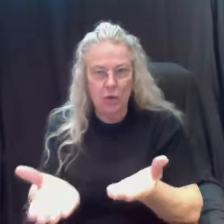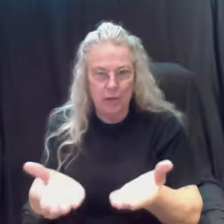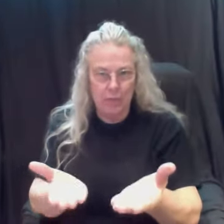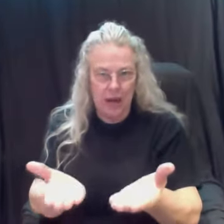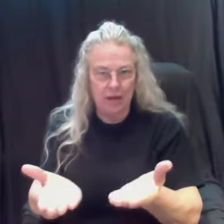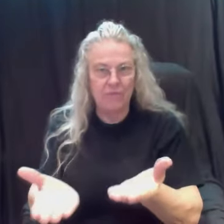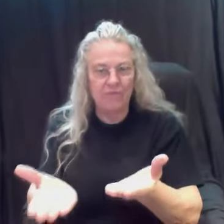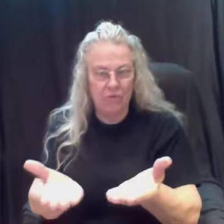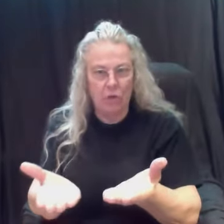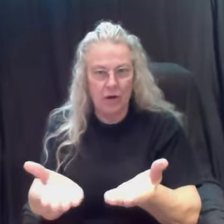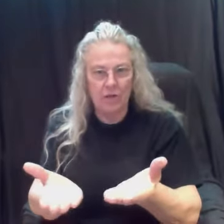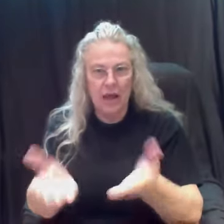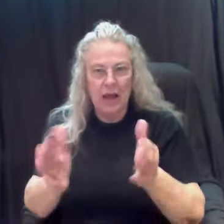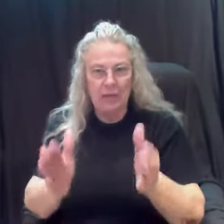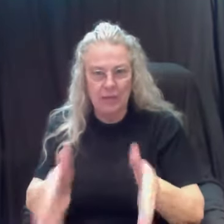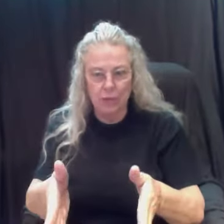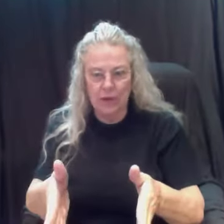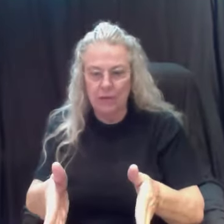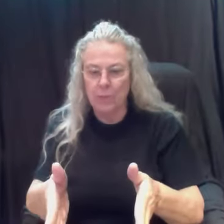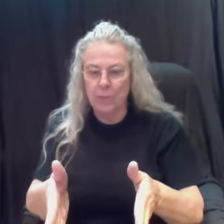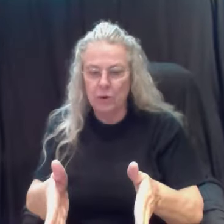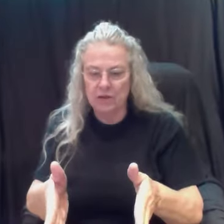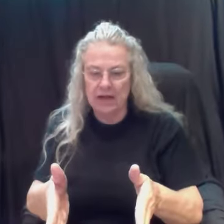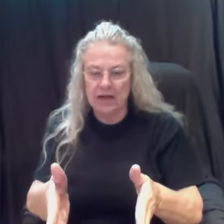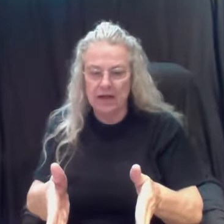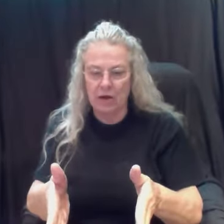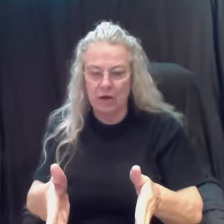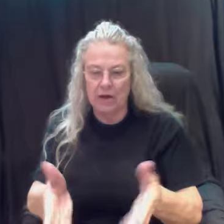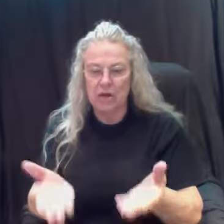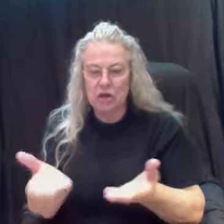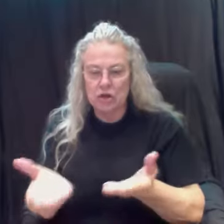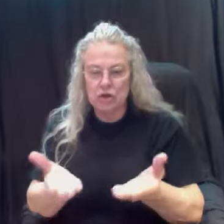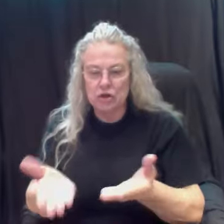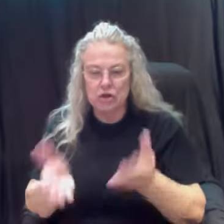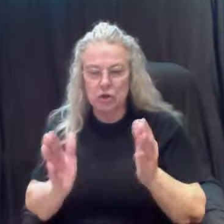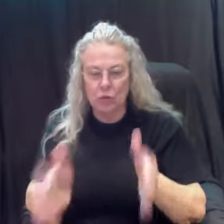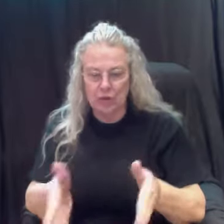back and forth, and then putting the person ending on it. Stewards.